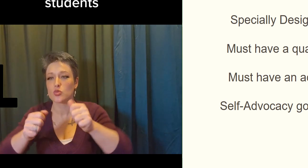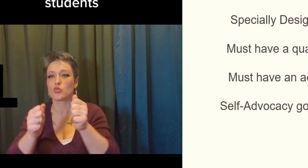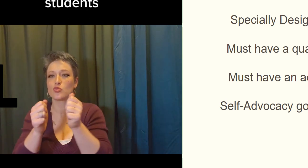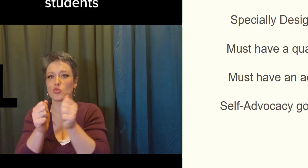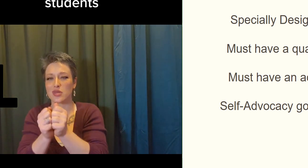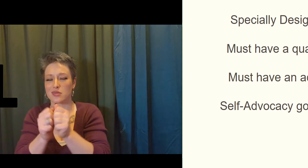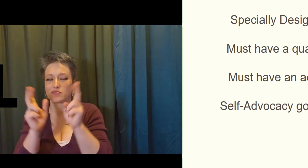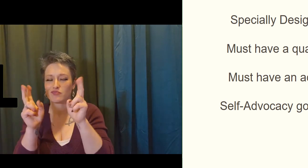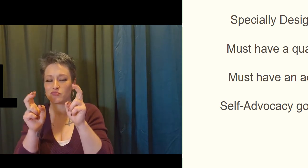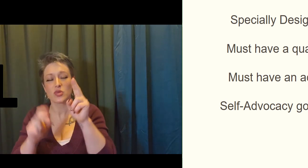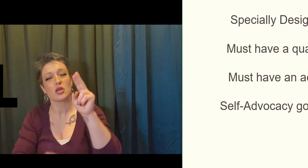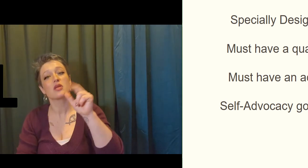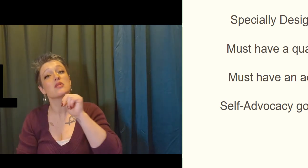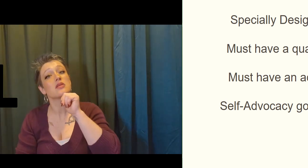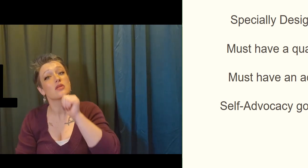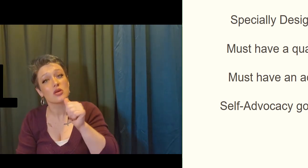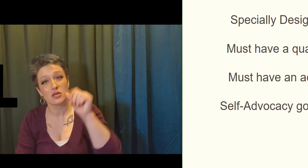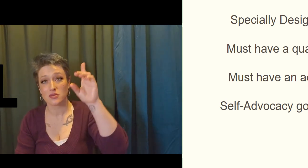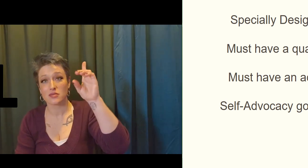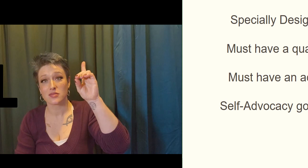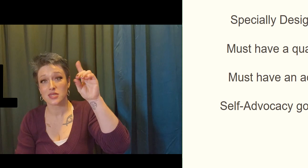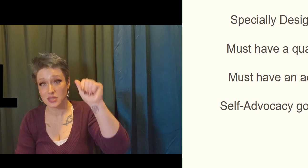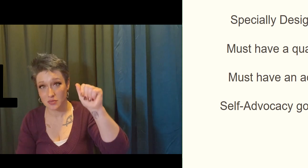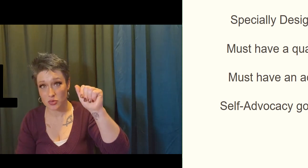students. And most of the time,